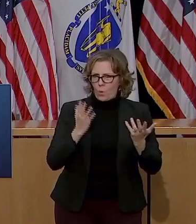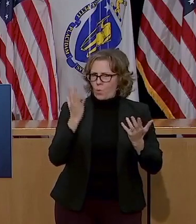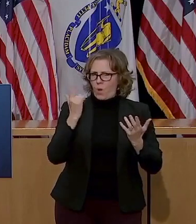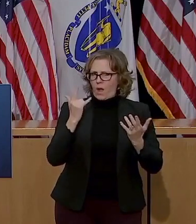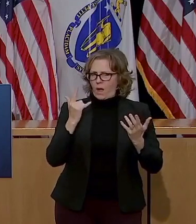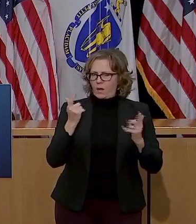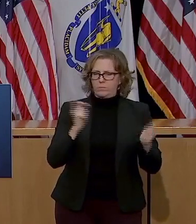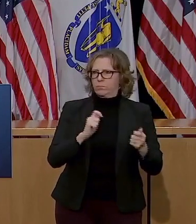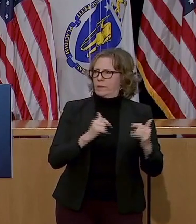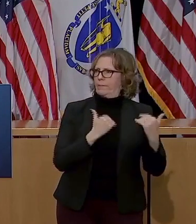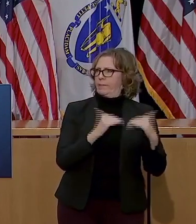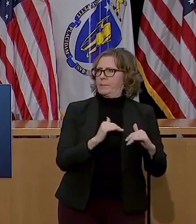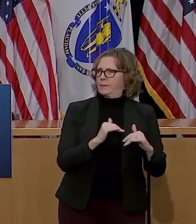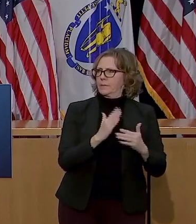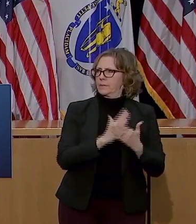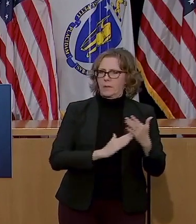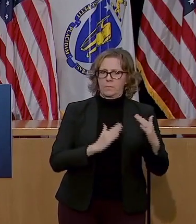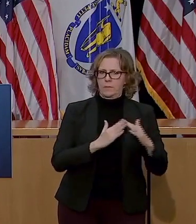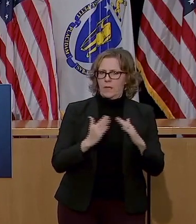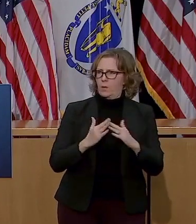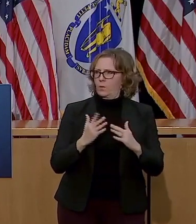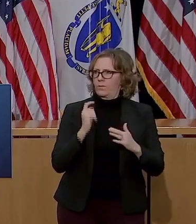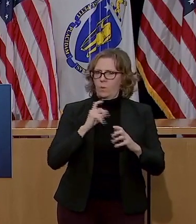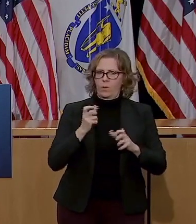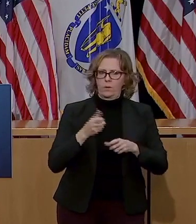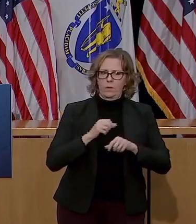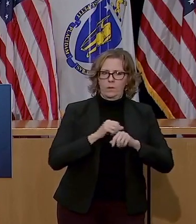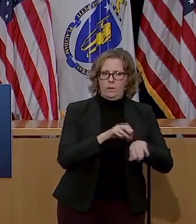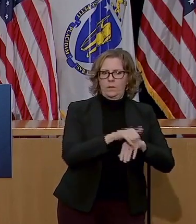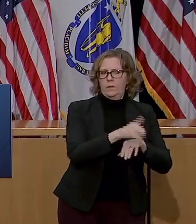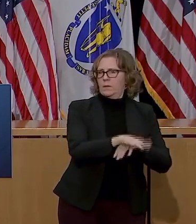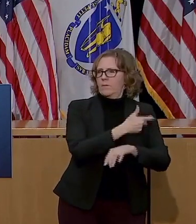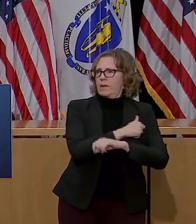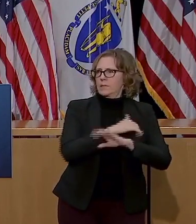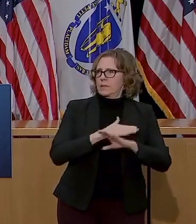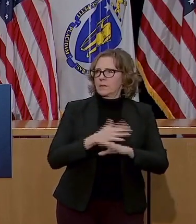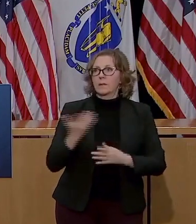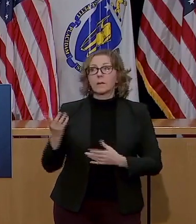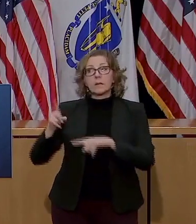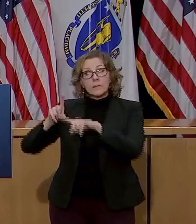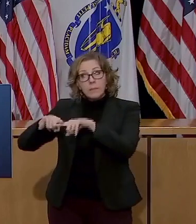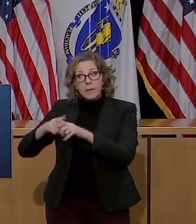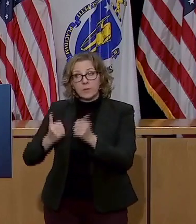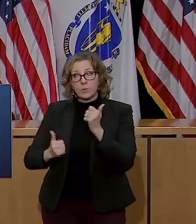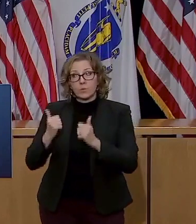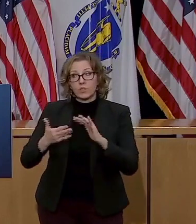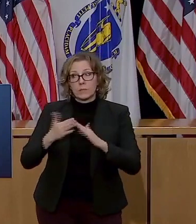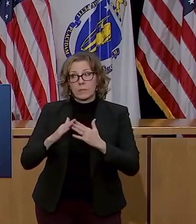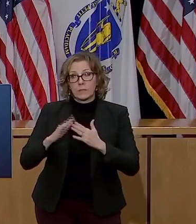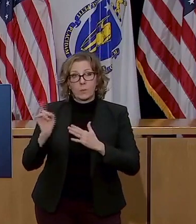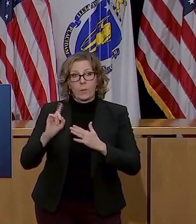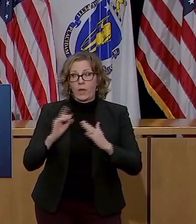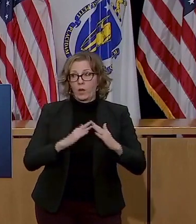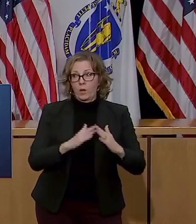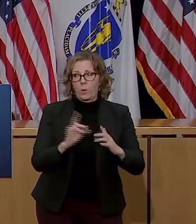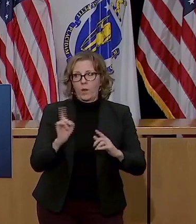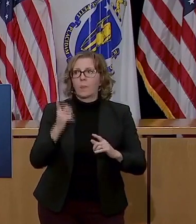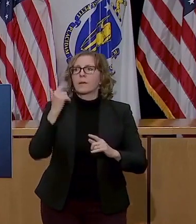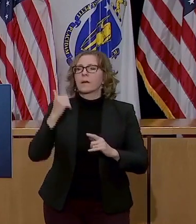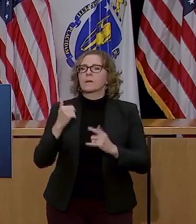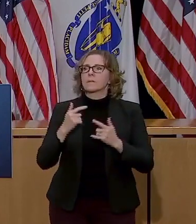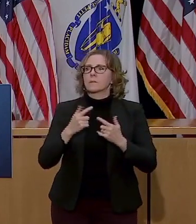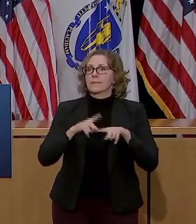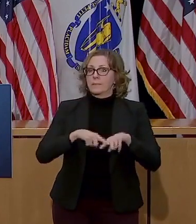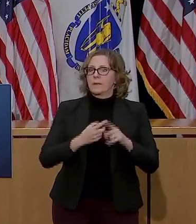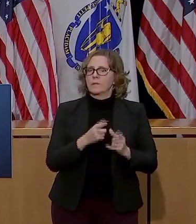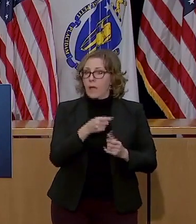sudden limit on cities and towns? Well, it depends upon which city and town you're talking about. In some cases, it has to do with the amount of vaccine they still